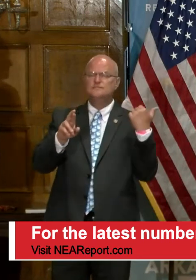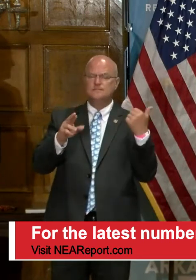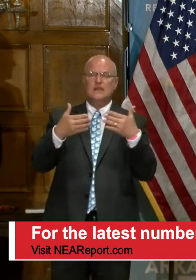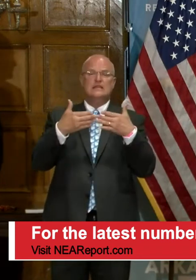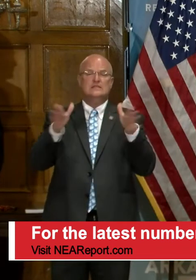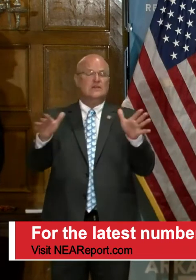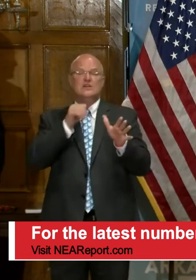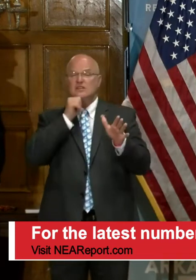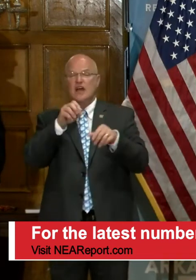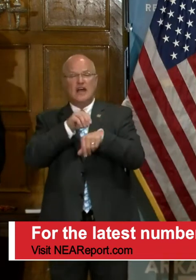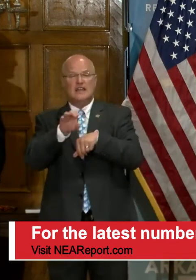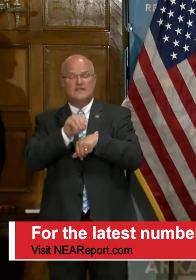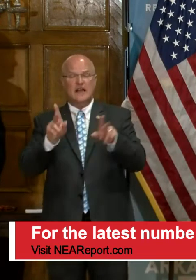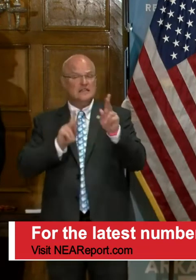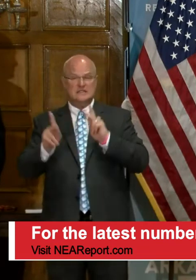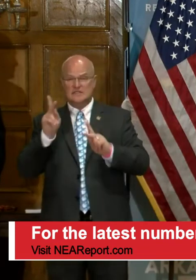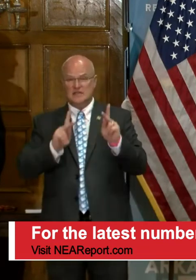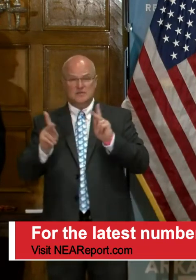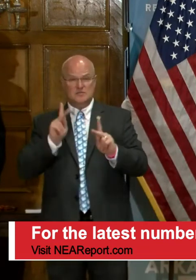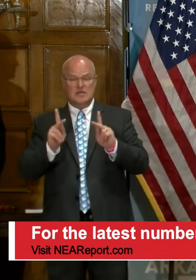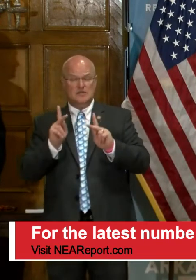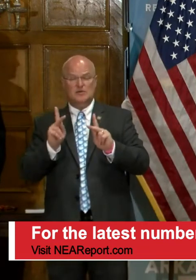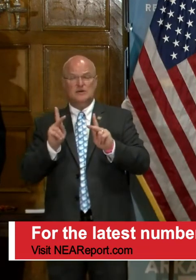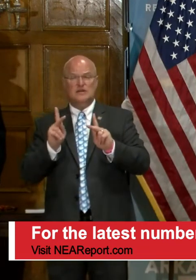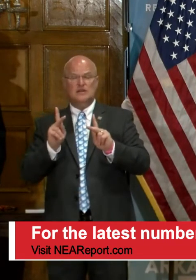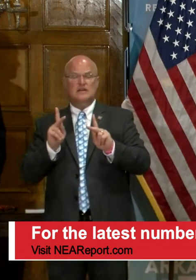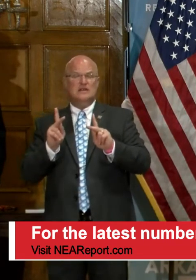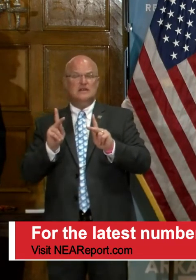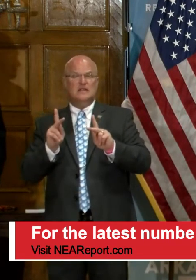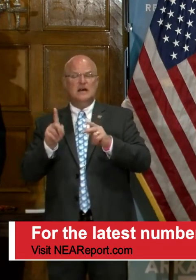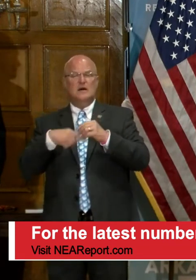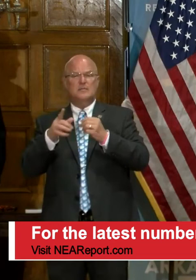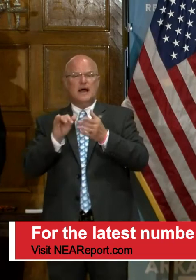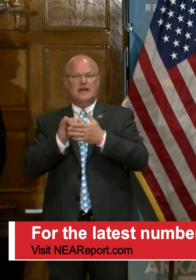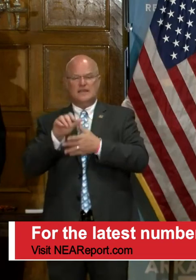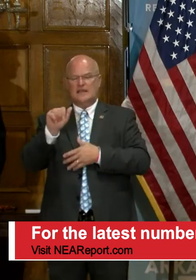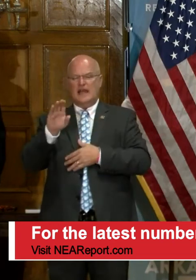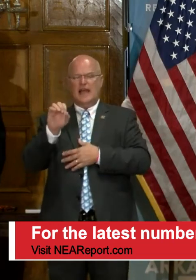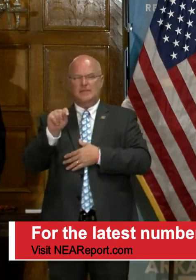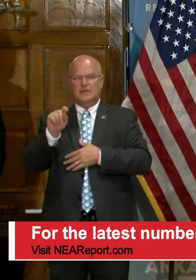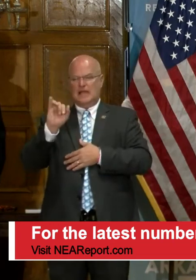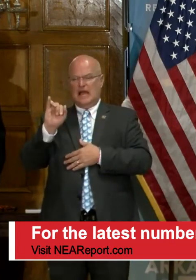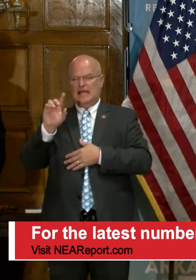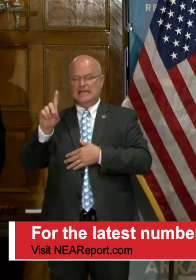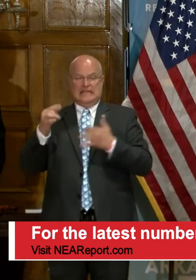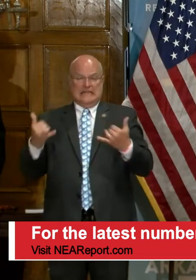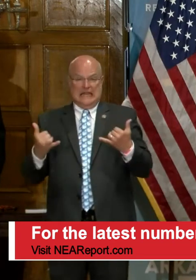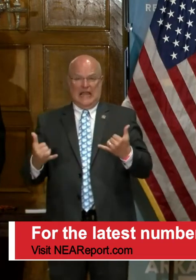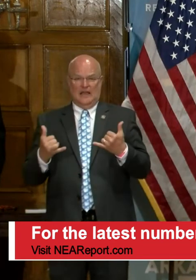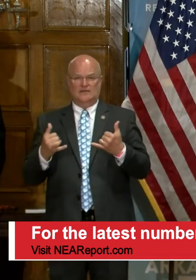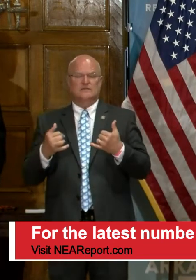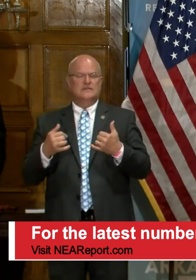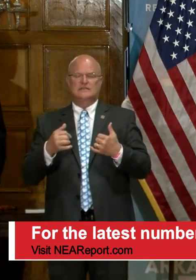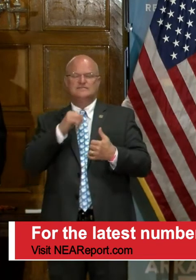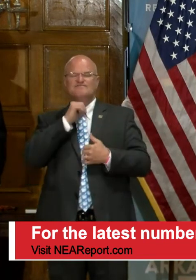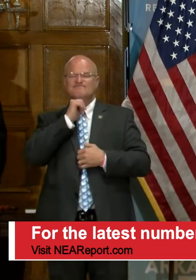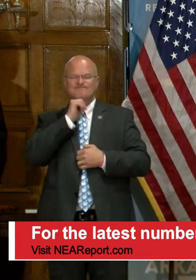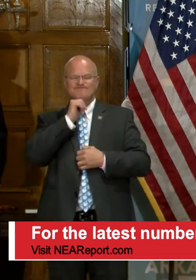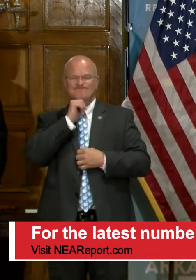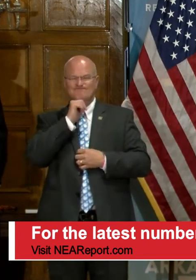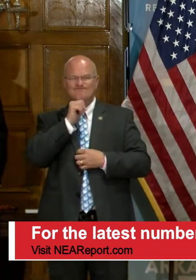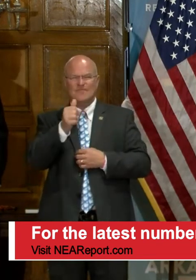Generally, we would not advise, based on what we know now about the Abbott ID Now instrument, we would